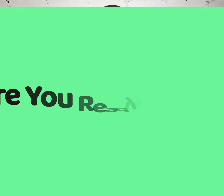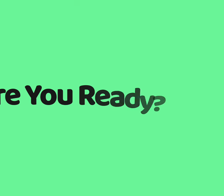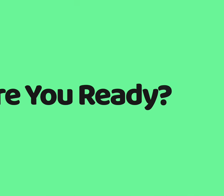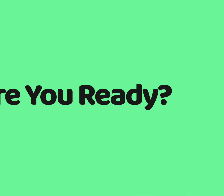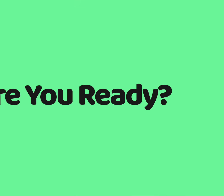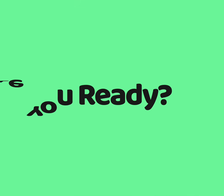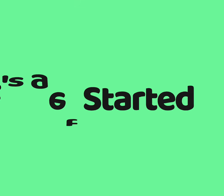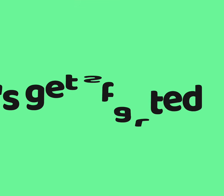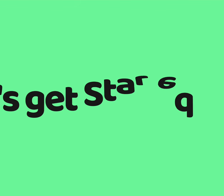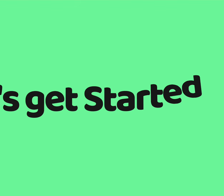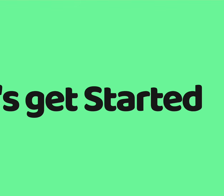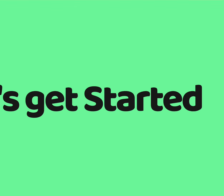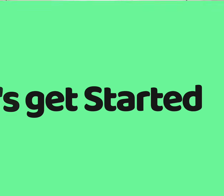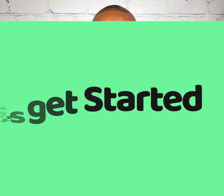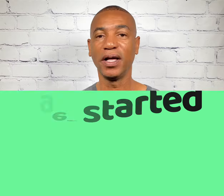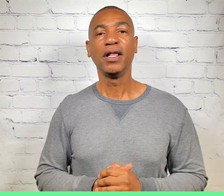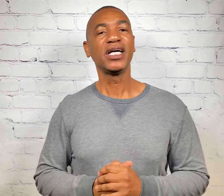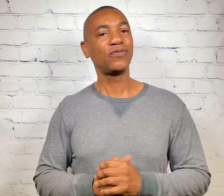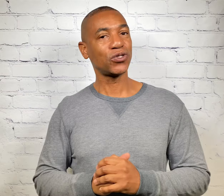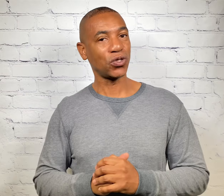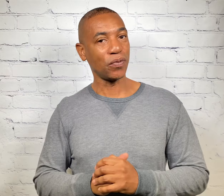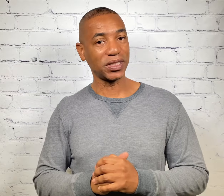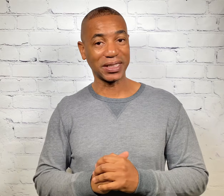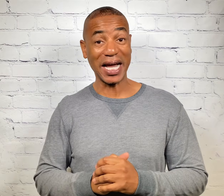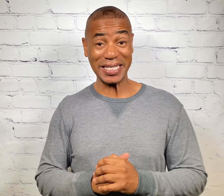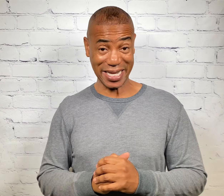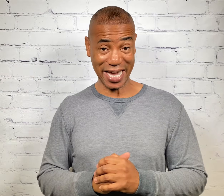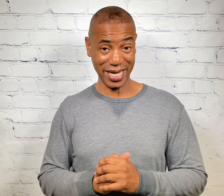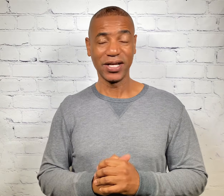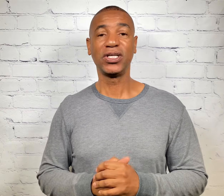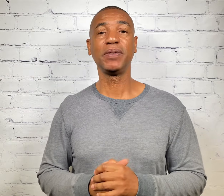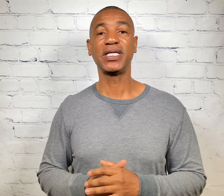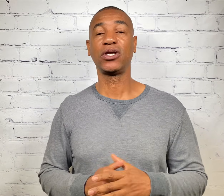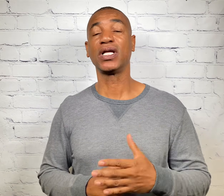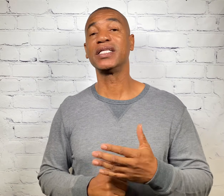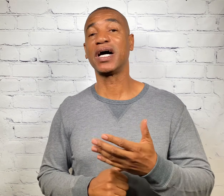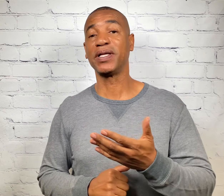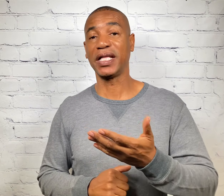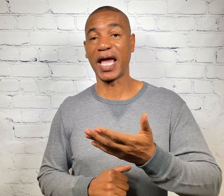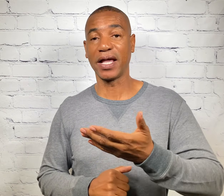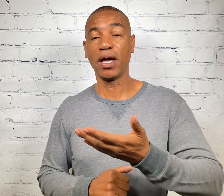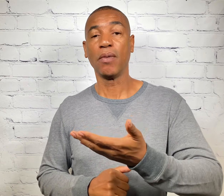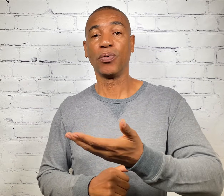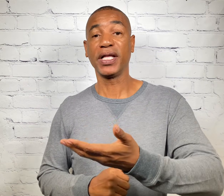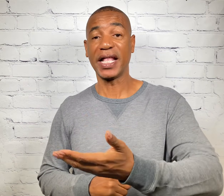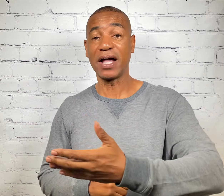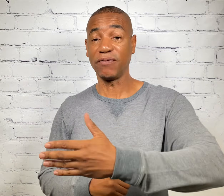ready? Let's get started. Let's first start with the sign day. Simply take your non-dominant hand, bring it out in front of